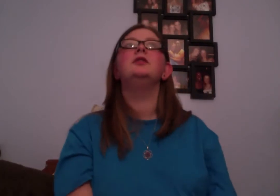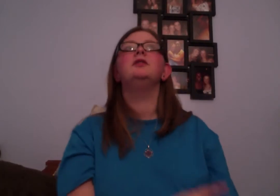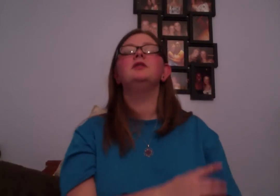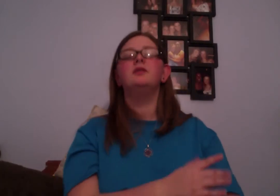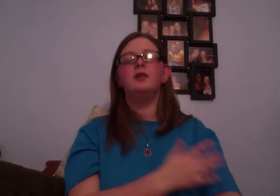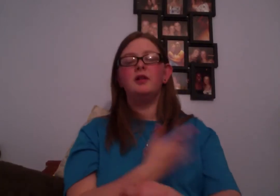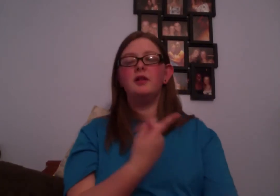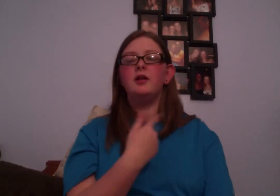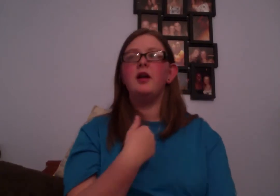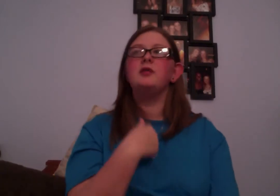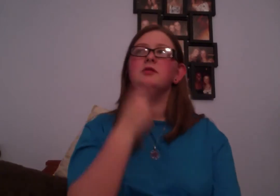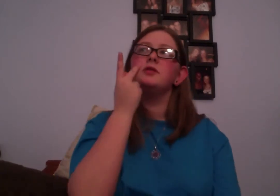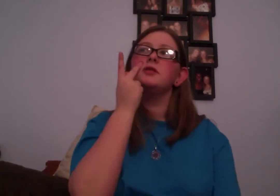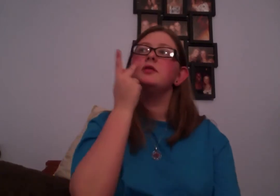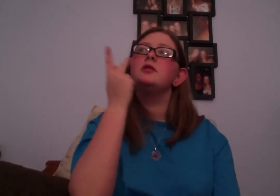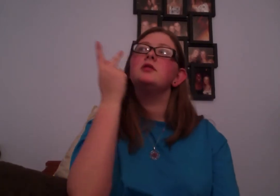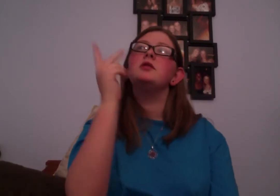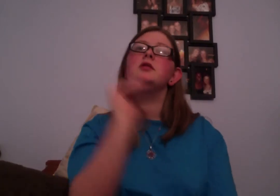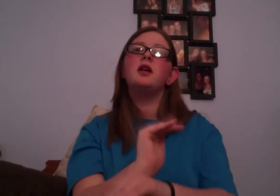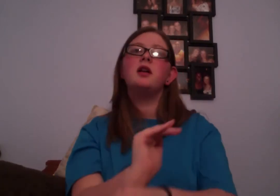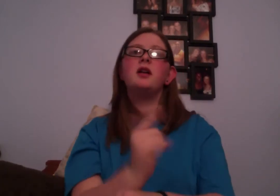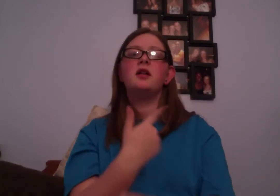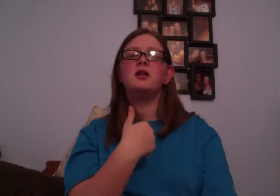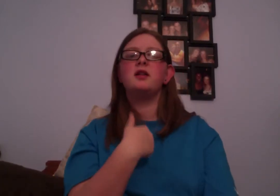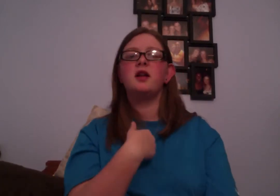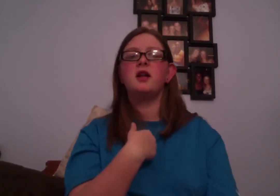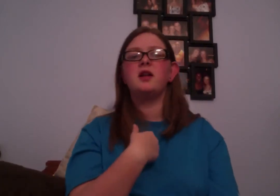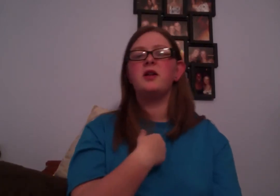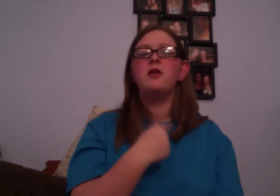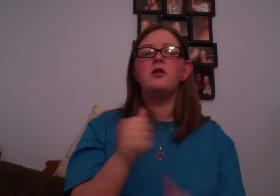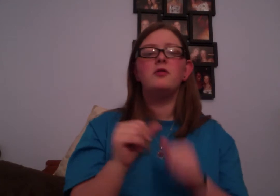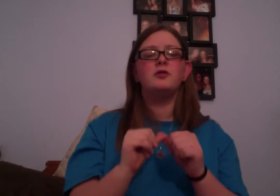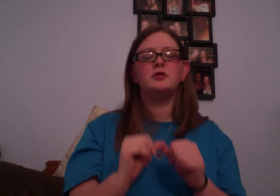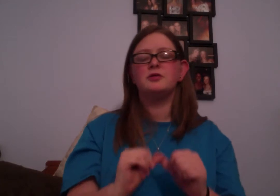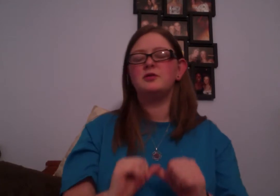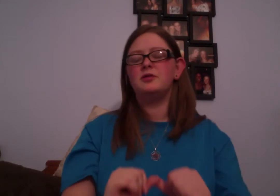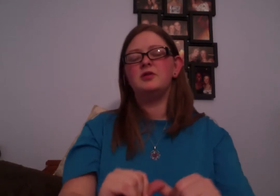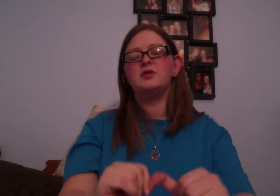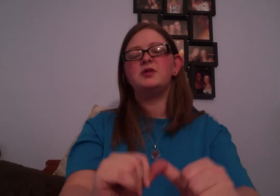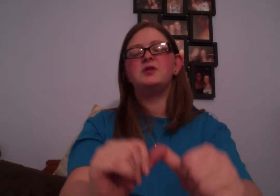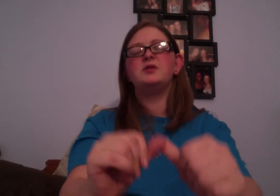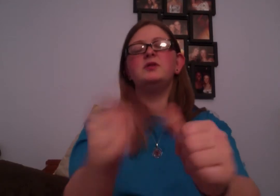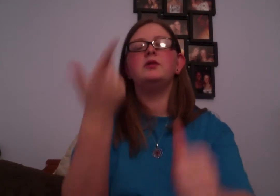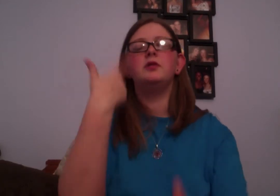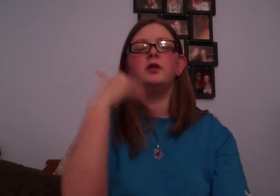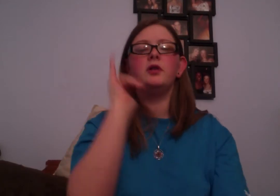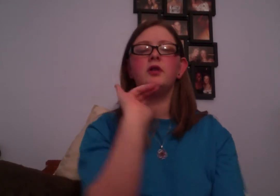I see a light I wish it'd last forever